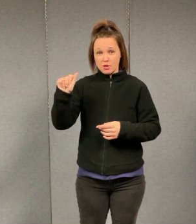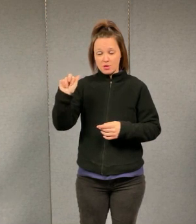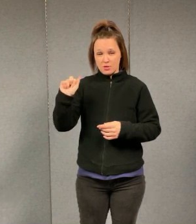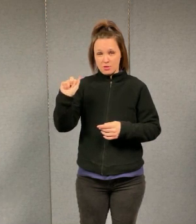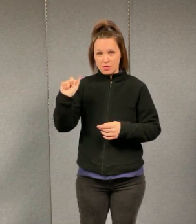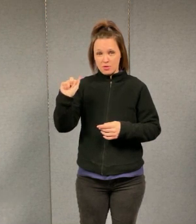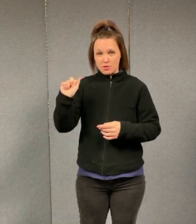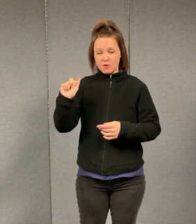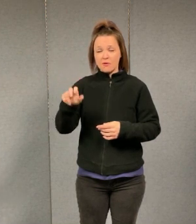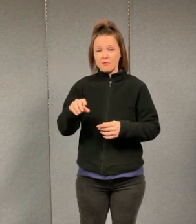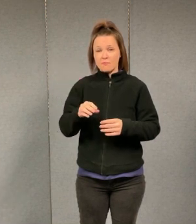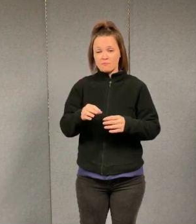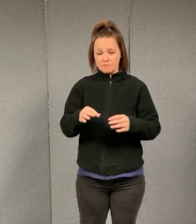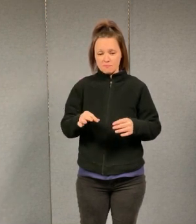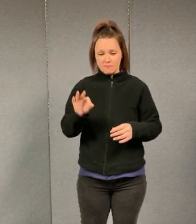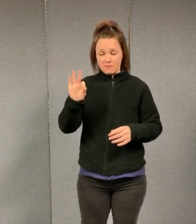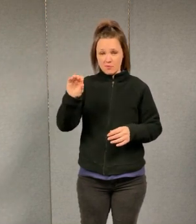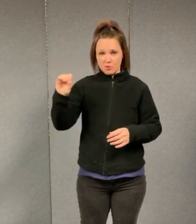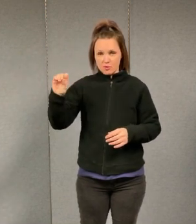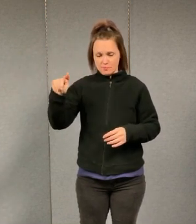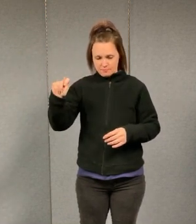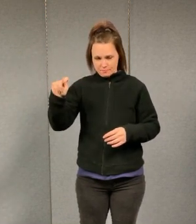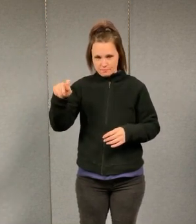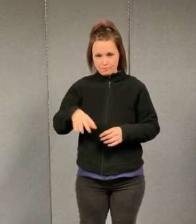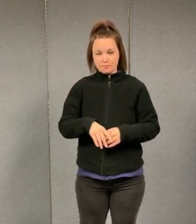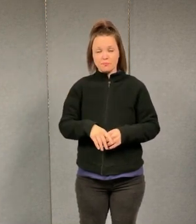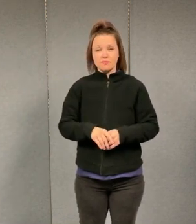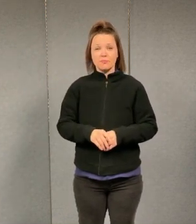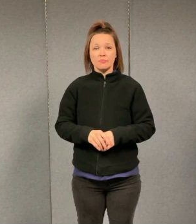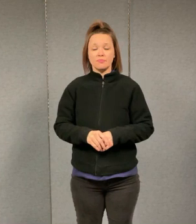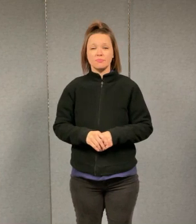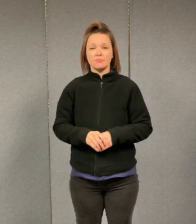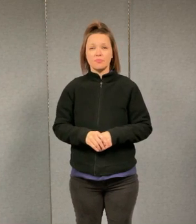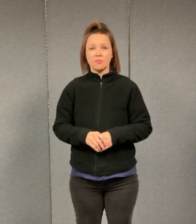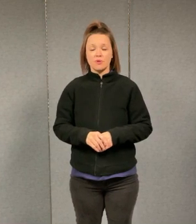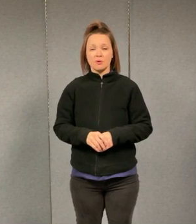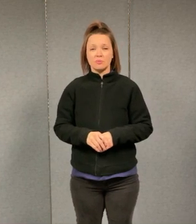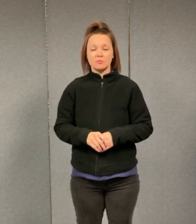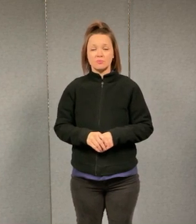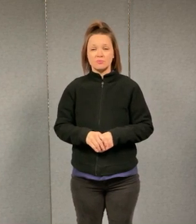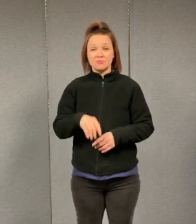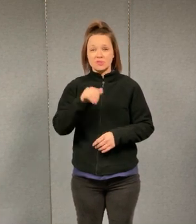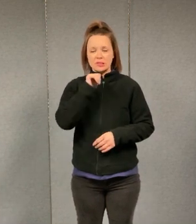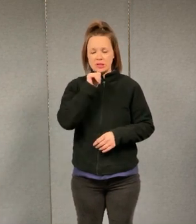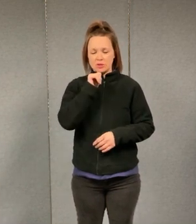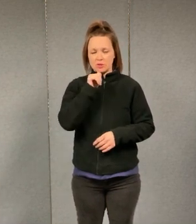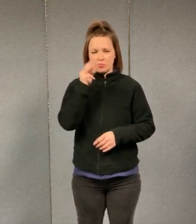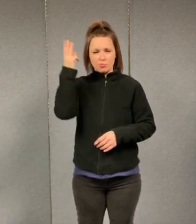way, don't worry about the cost of labor because Mr. Jones is going to do all the work